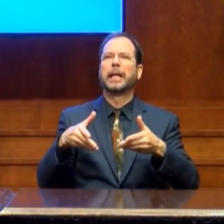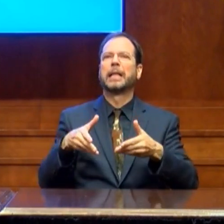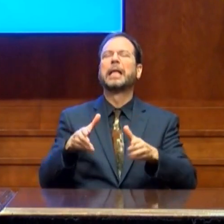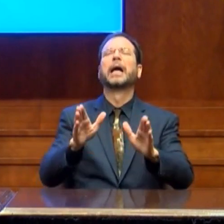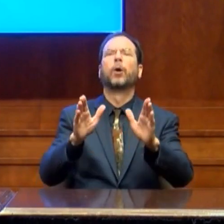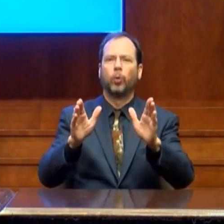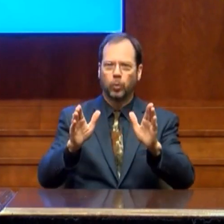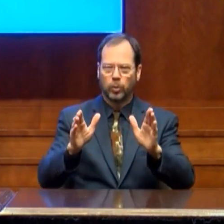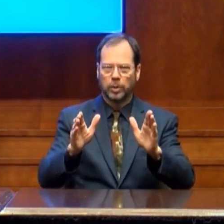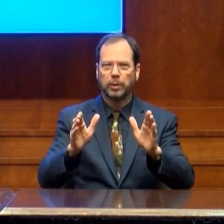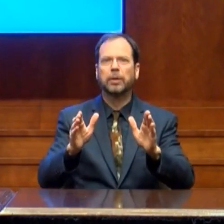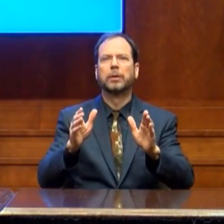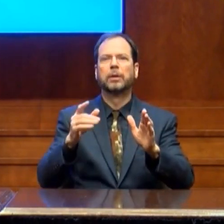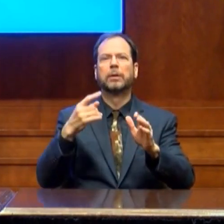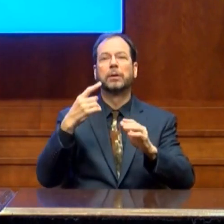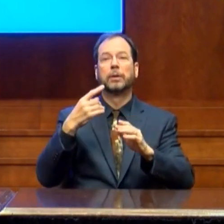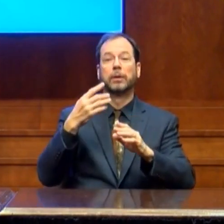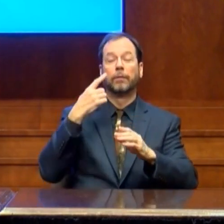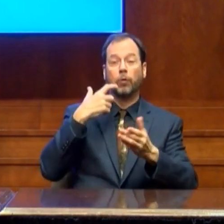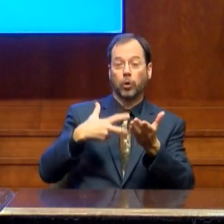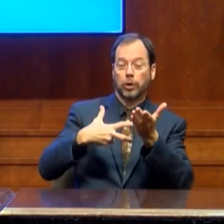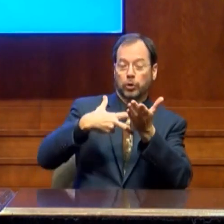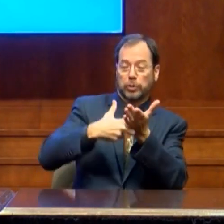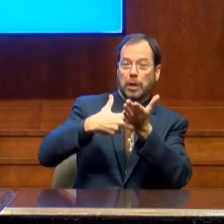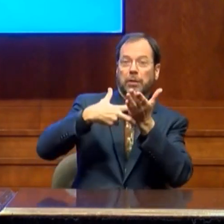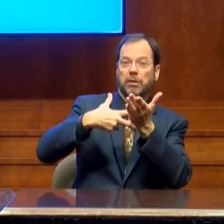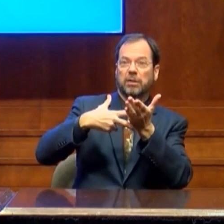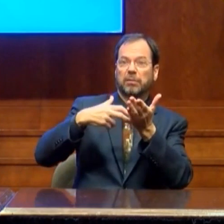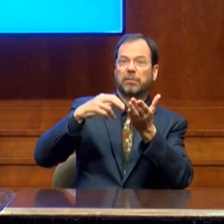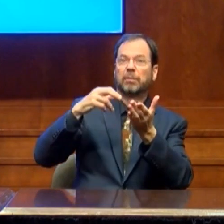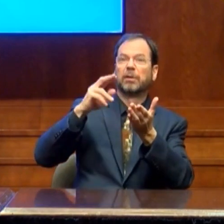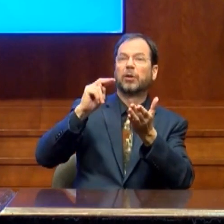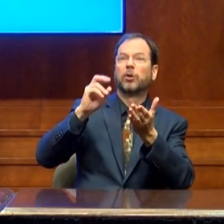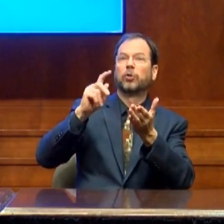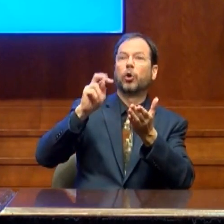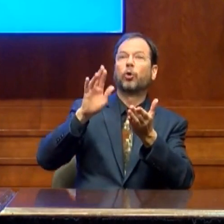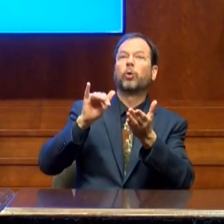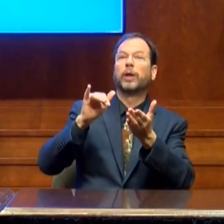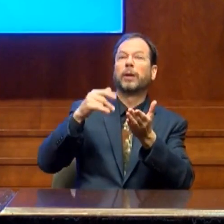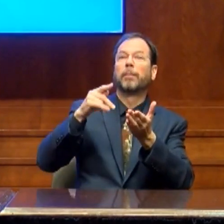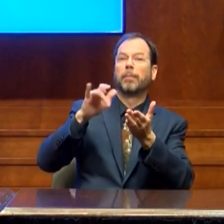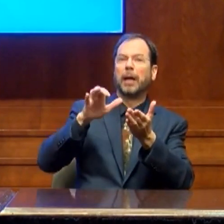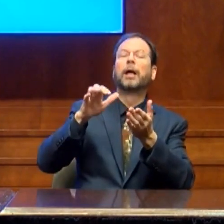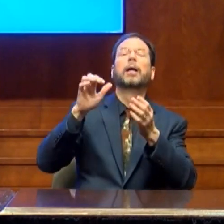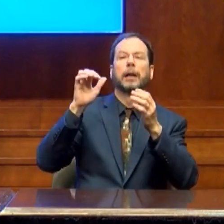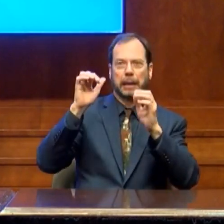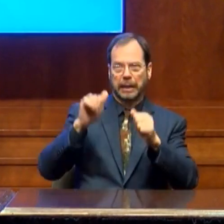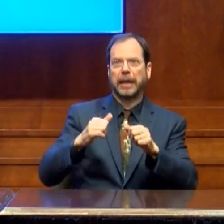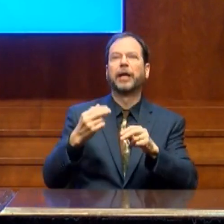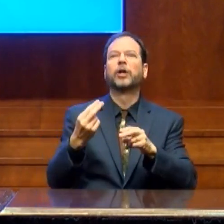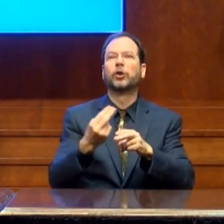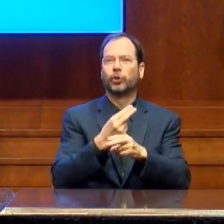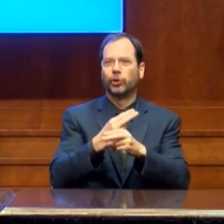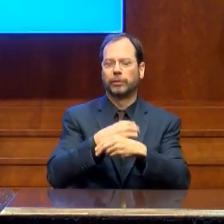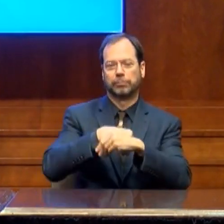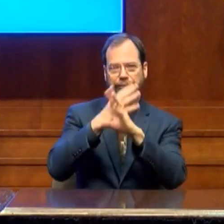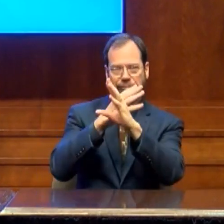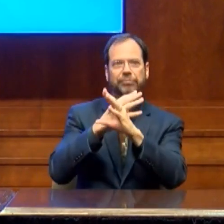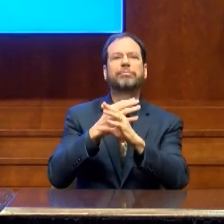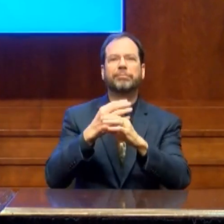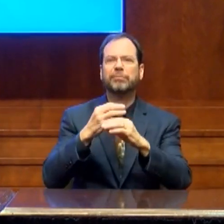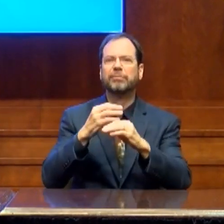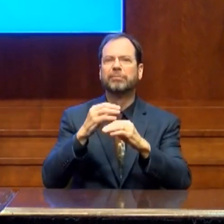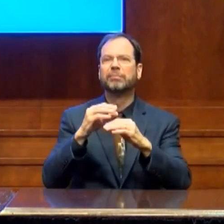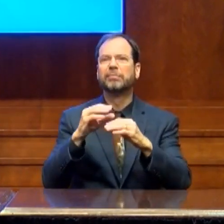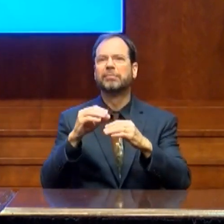the appearance before a notary public using video conference calls. This is very helpful